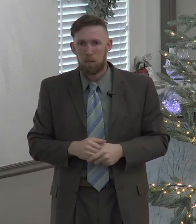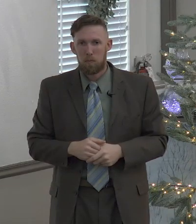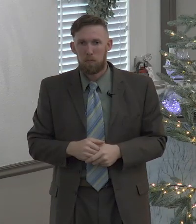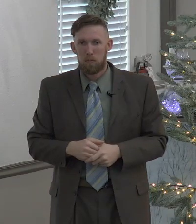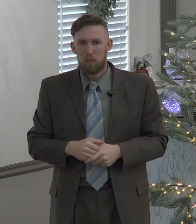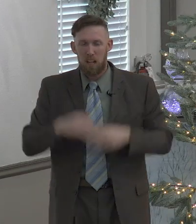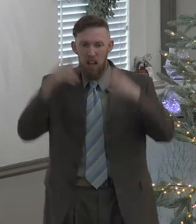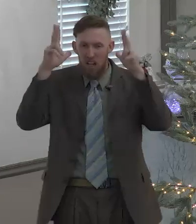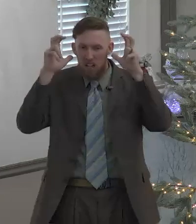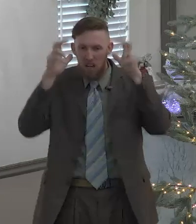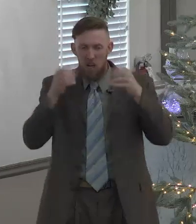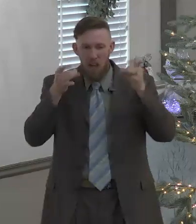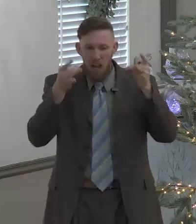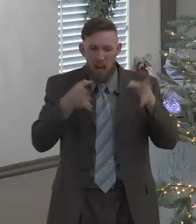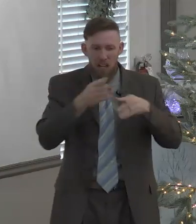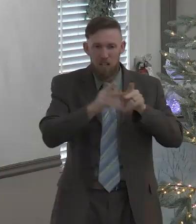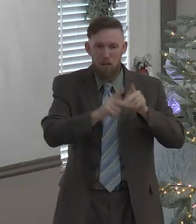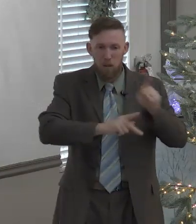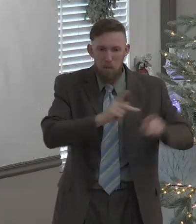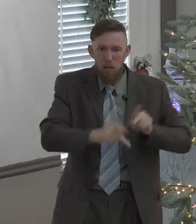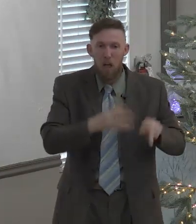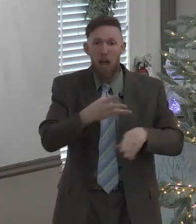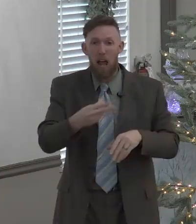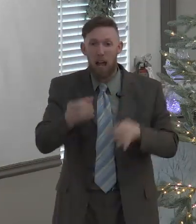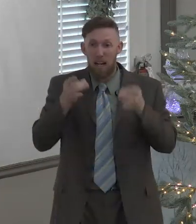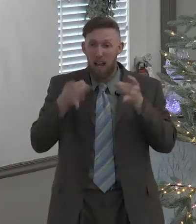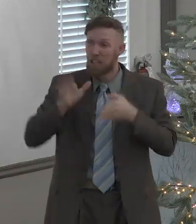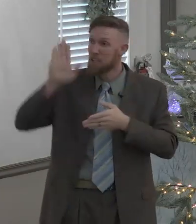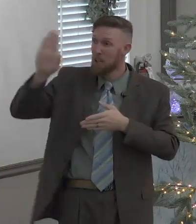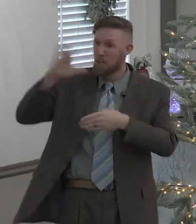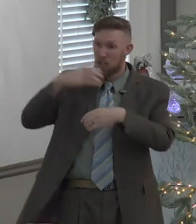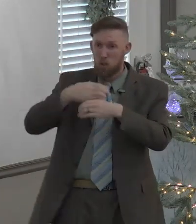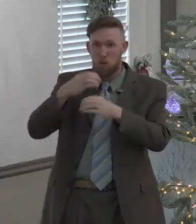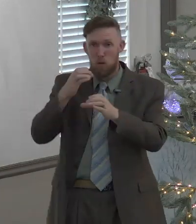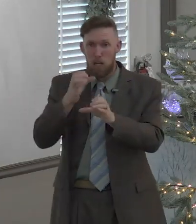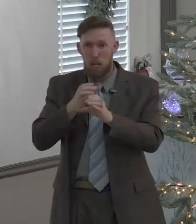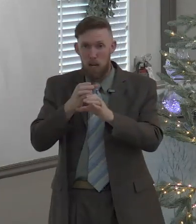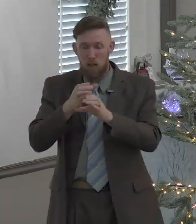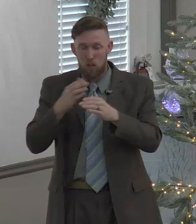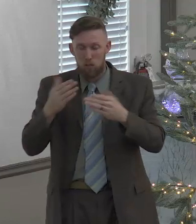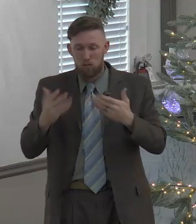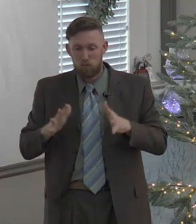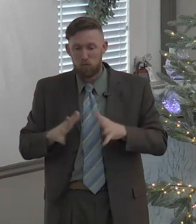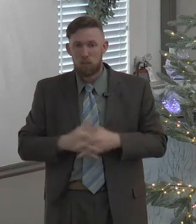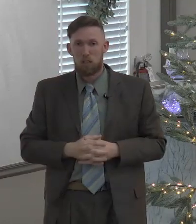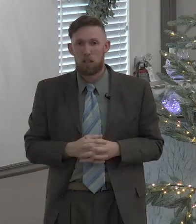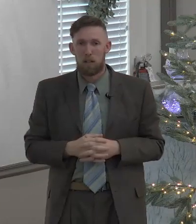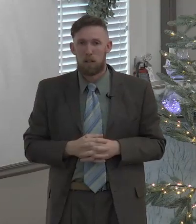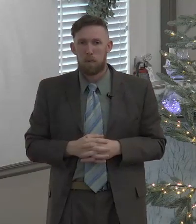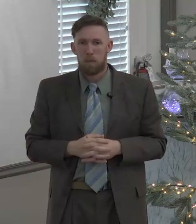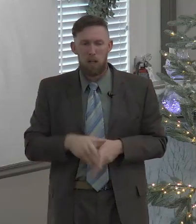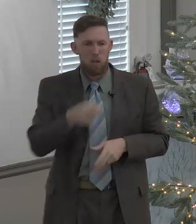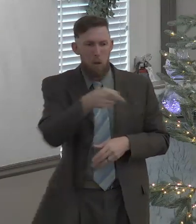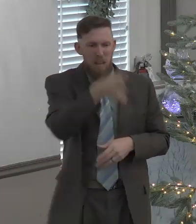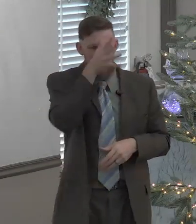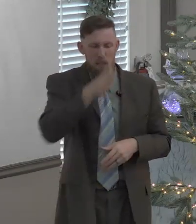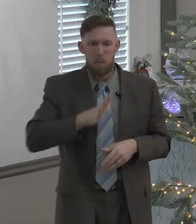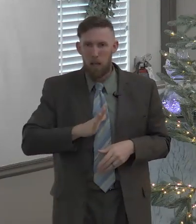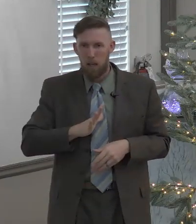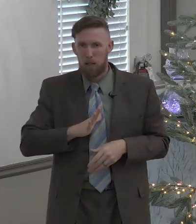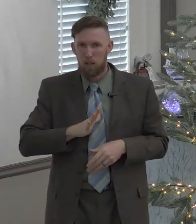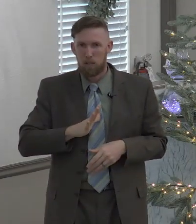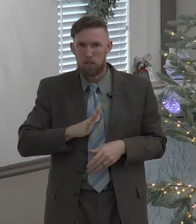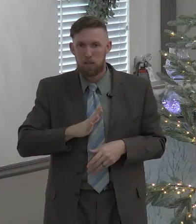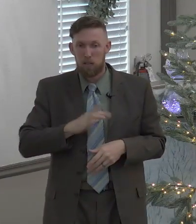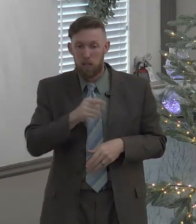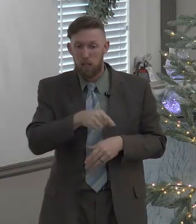he wants to destroy everybody. And so the creation of God is something that he is obviously trying to destroy all